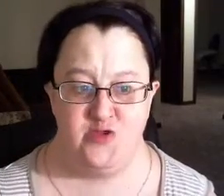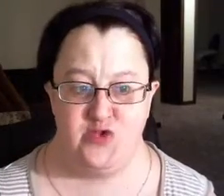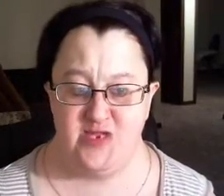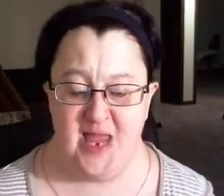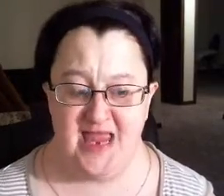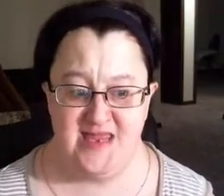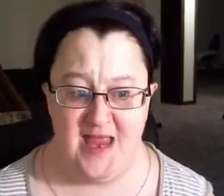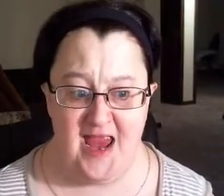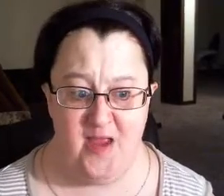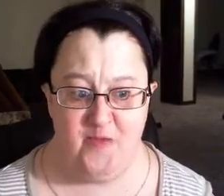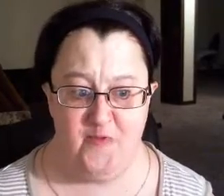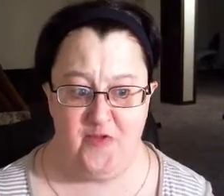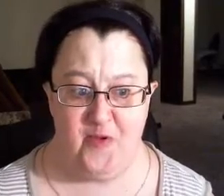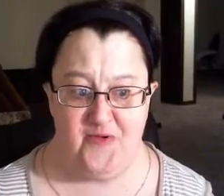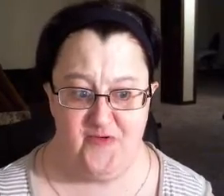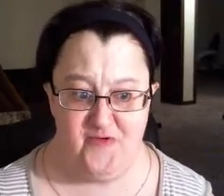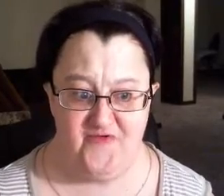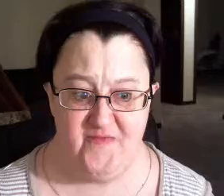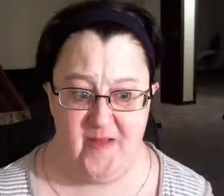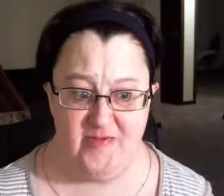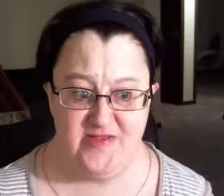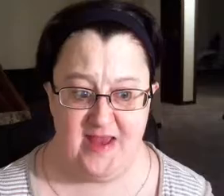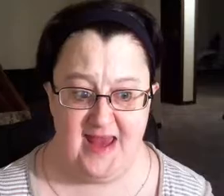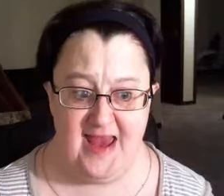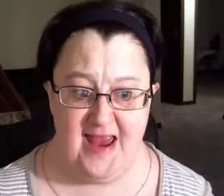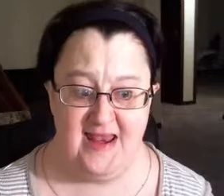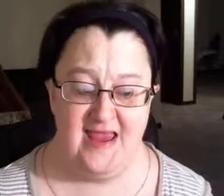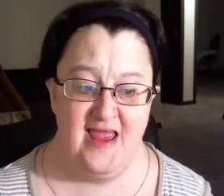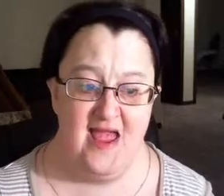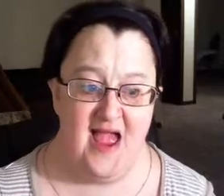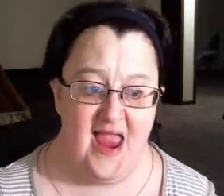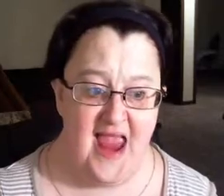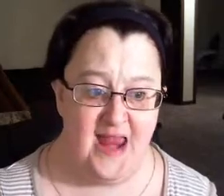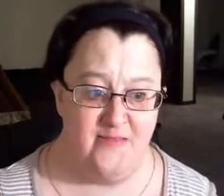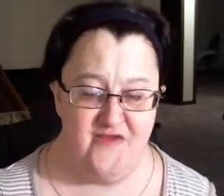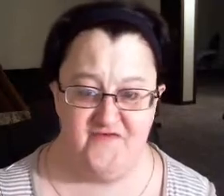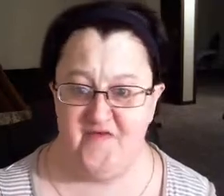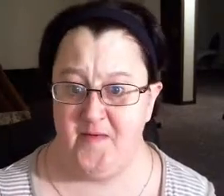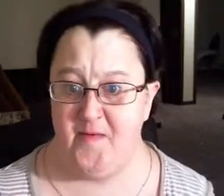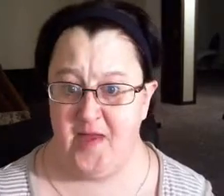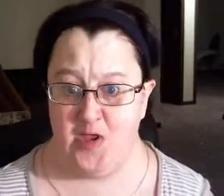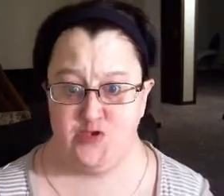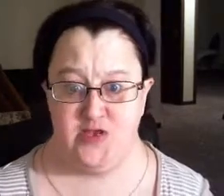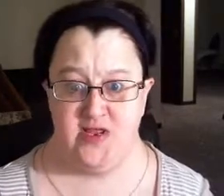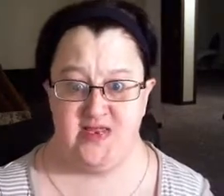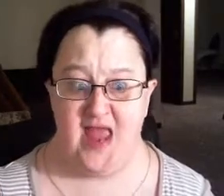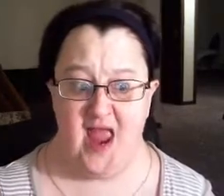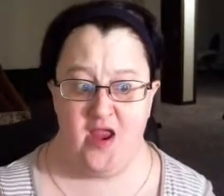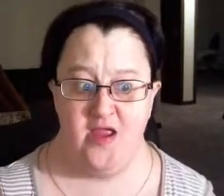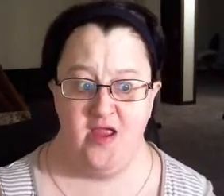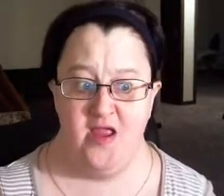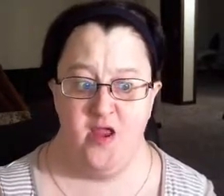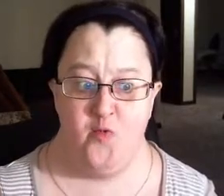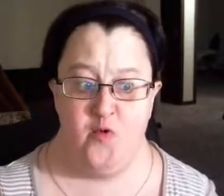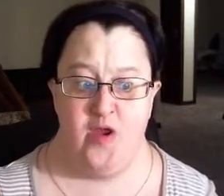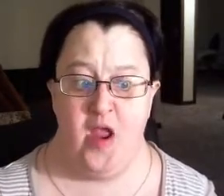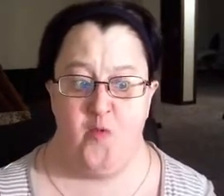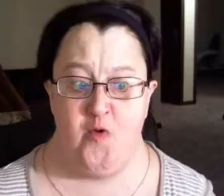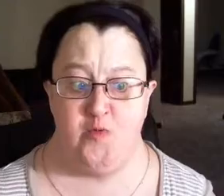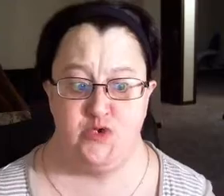just last night i was supposed to go to church for bible study and i had a major fibromyalgia attack where i was